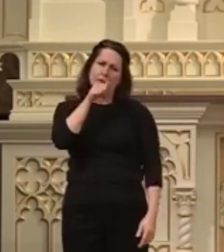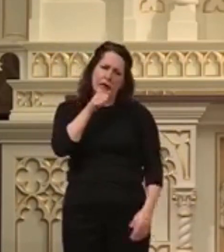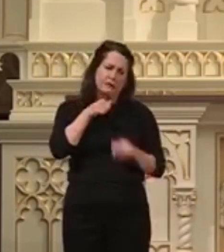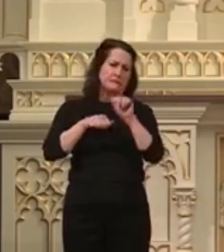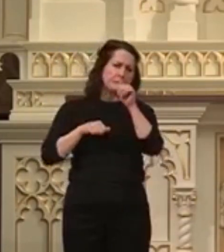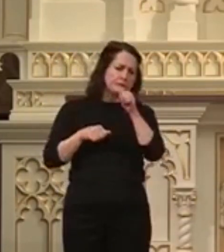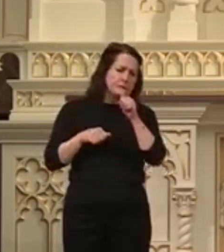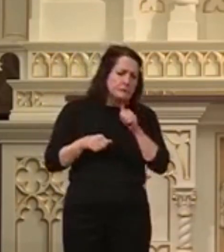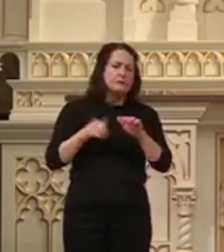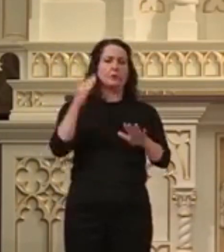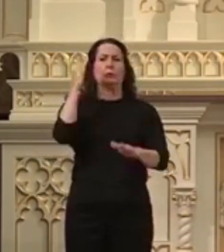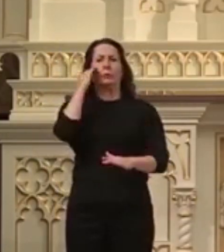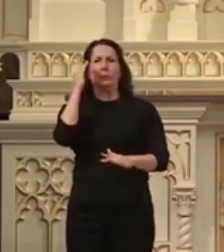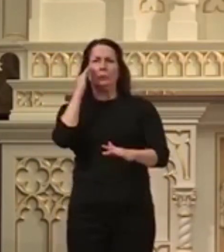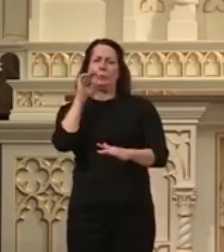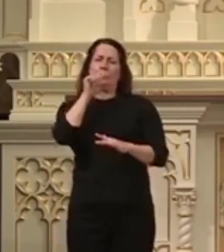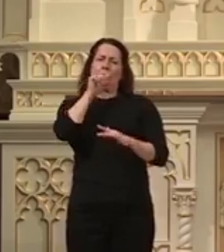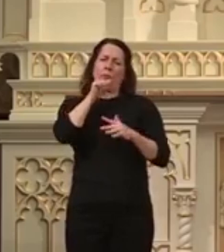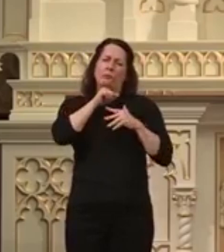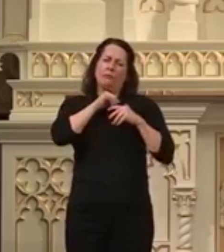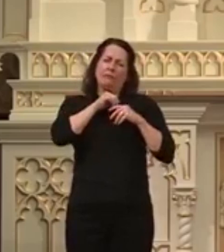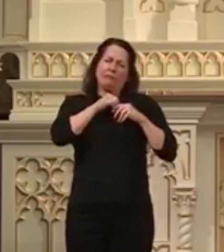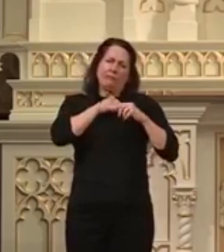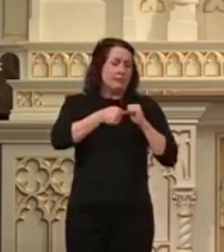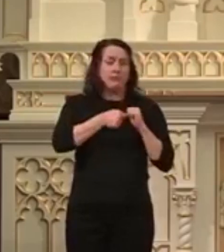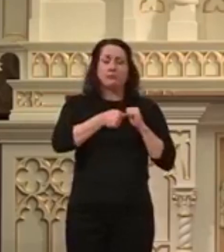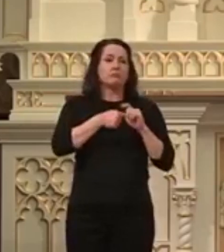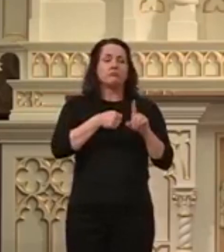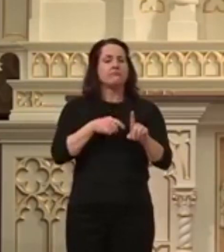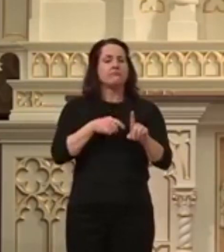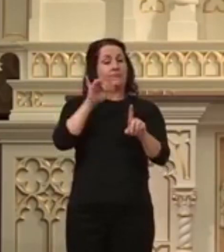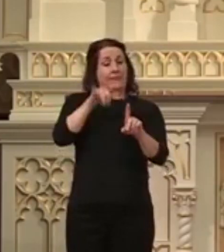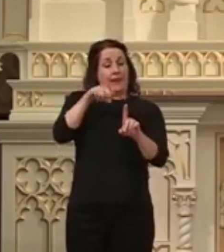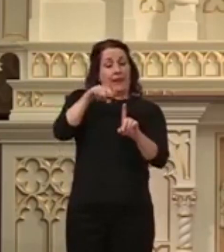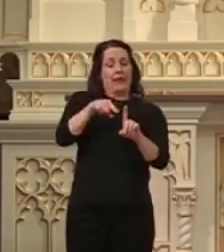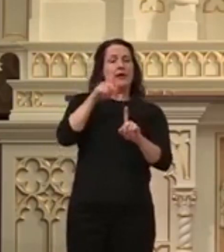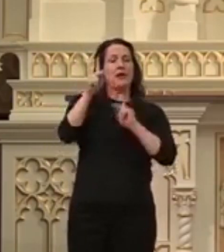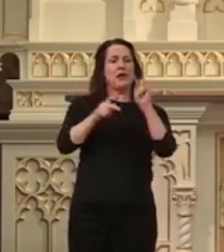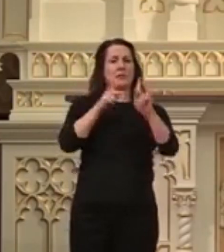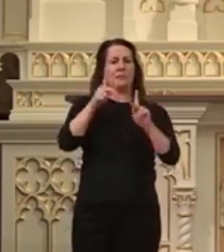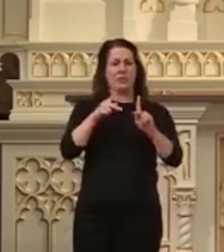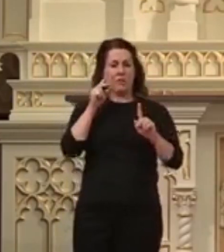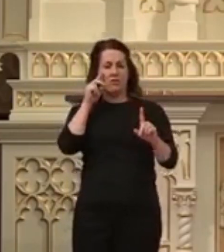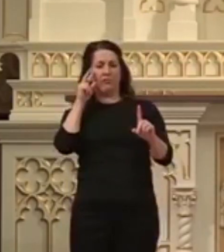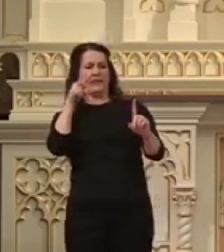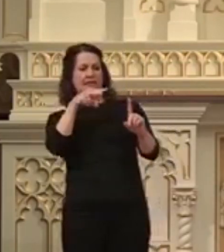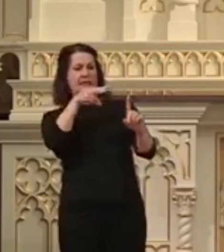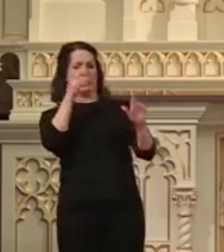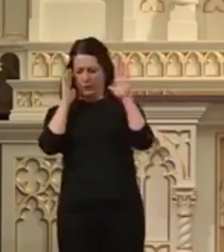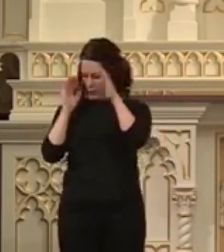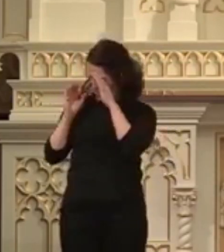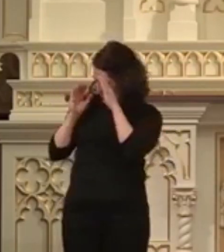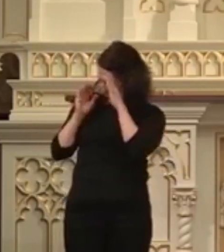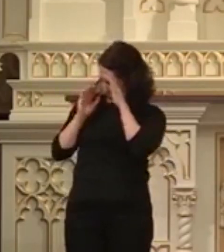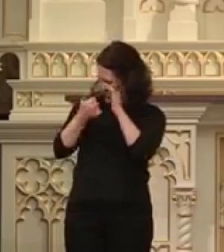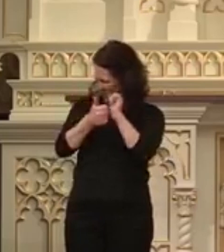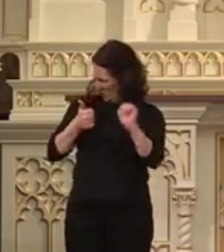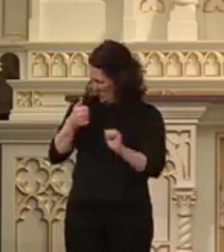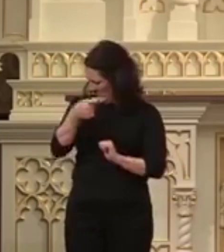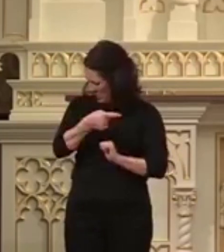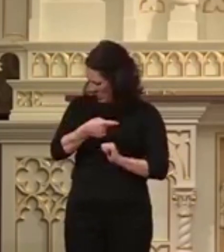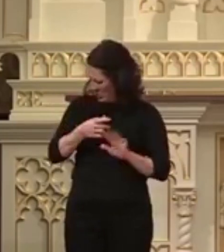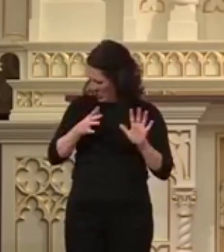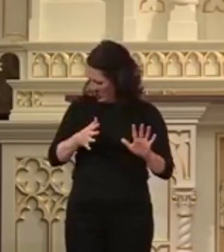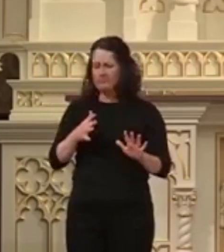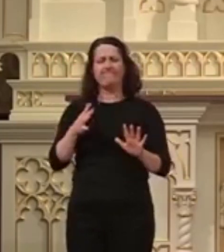accustomed to infirmity, one of those from whom people hide their faces, spurned,